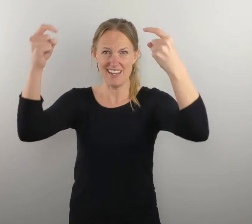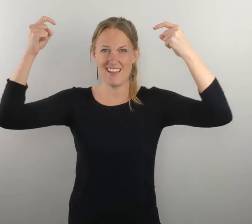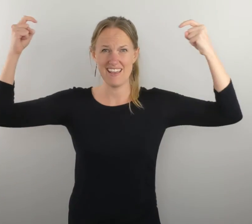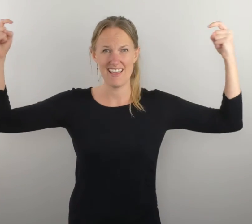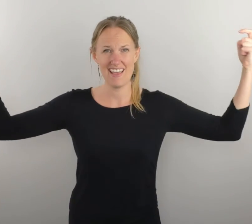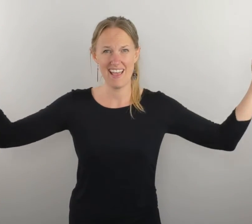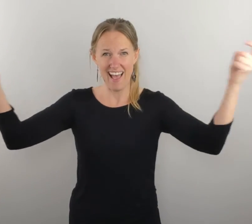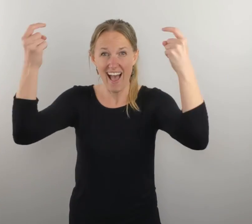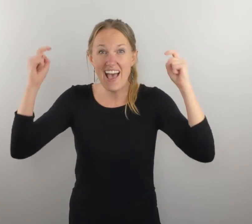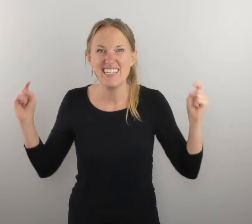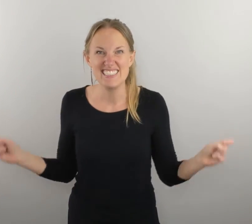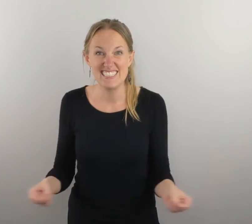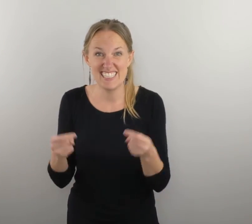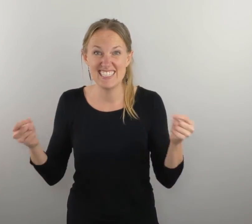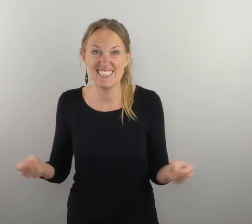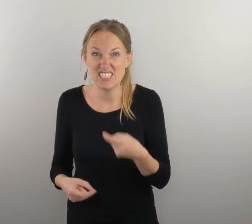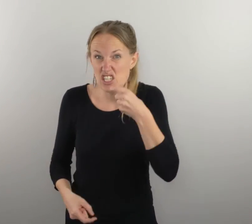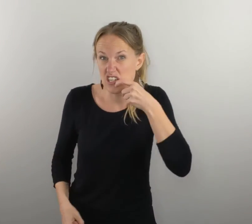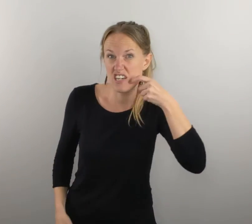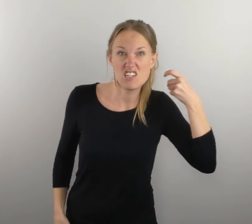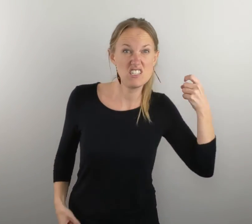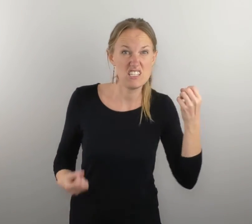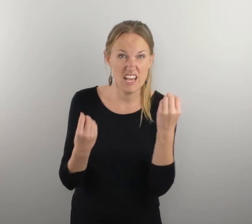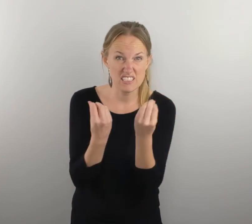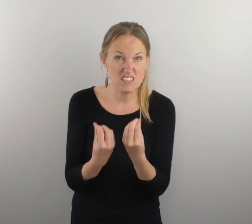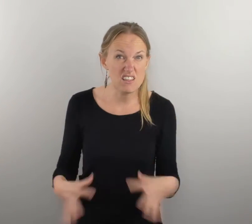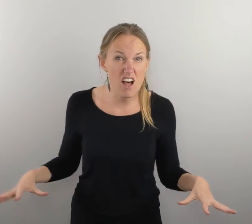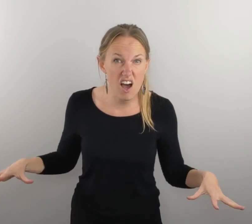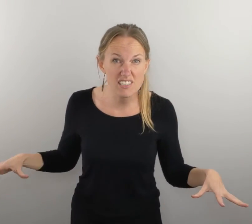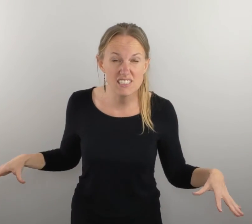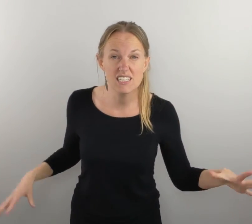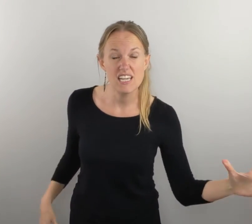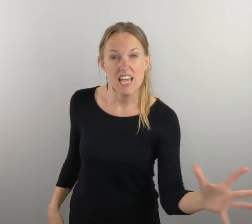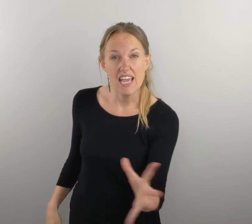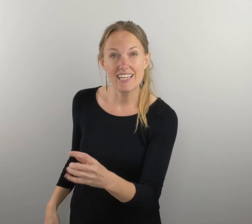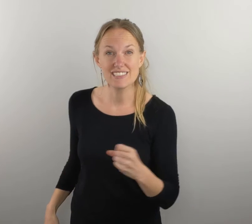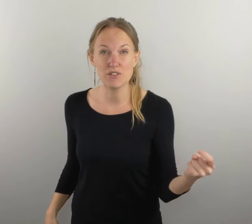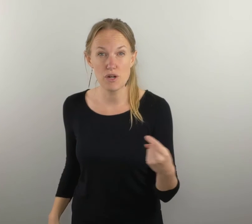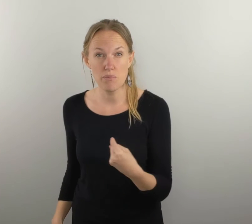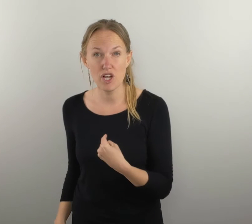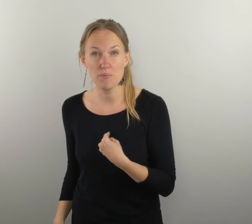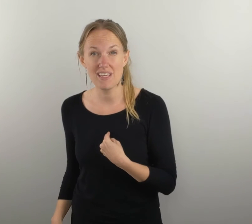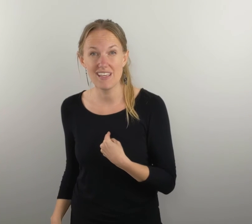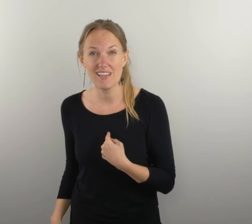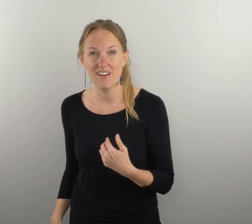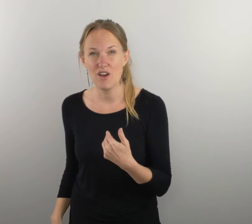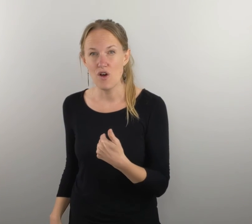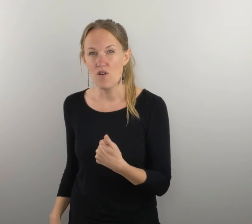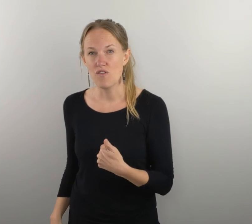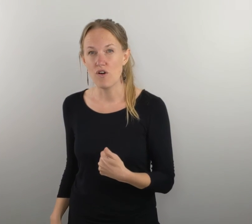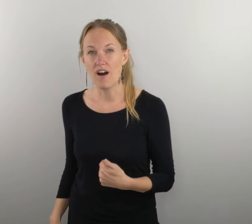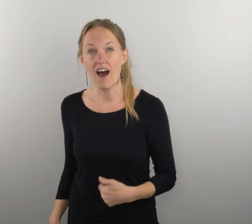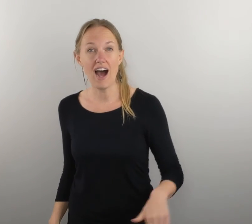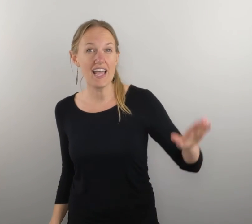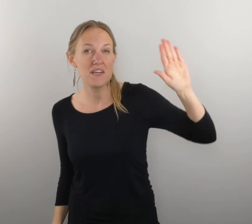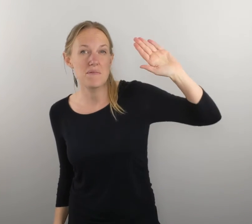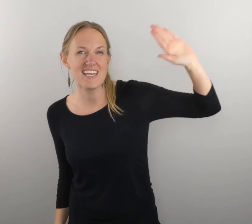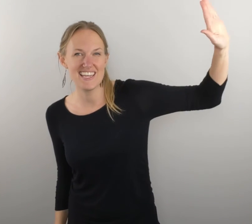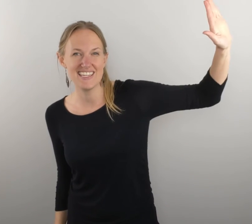victory, sin's curse has lost its grip on me, for I am